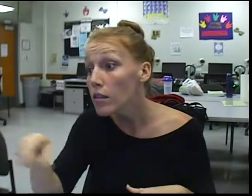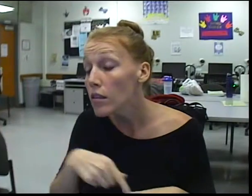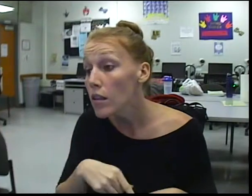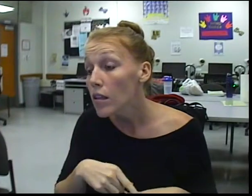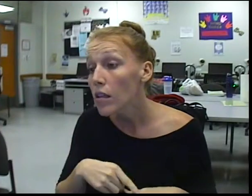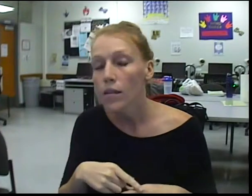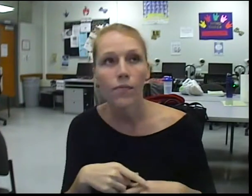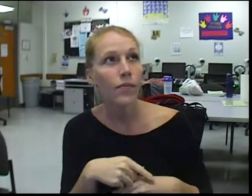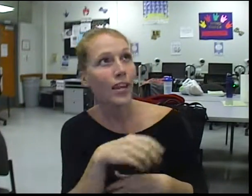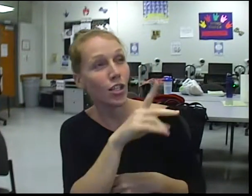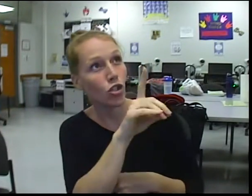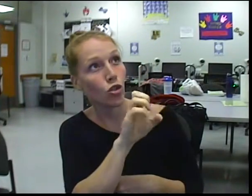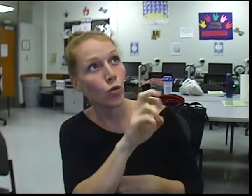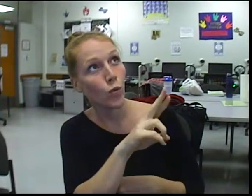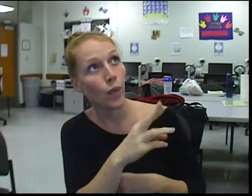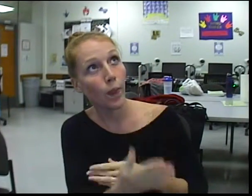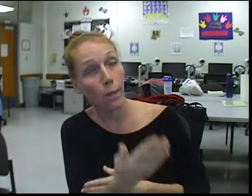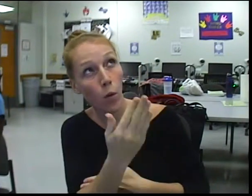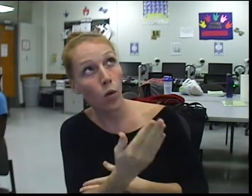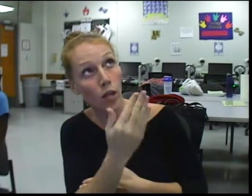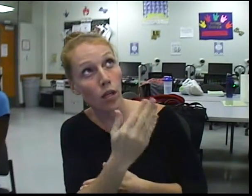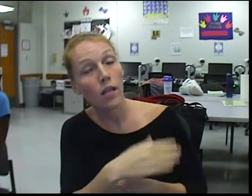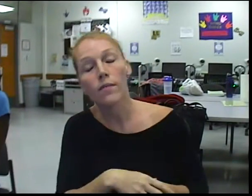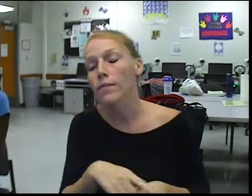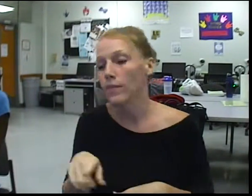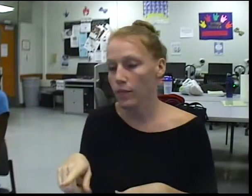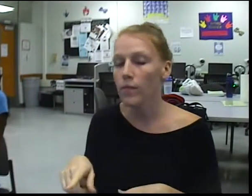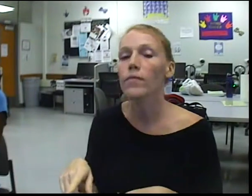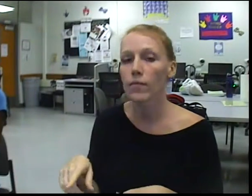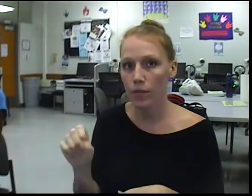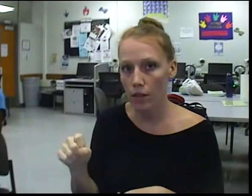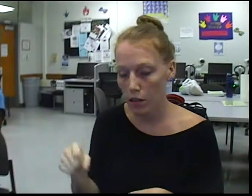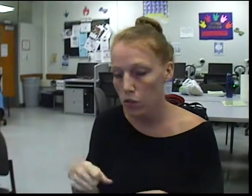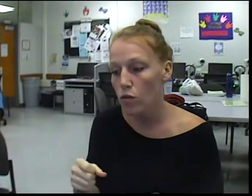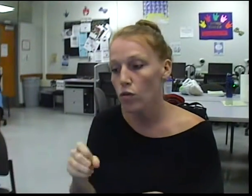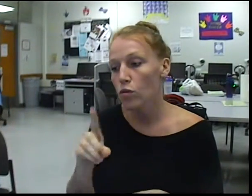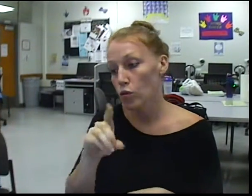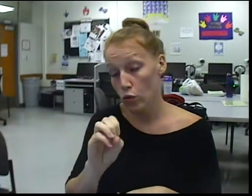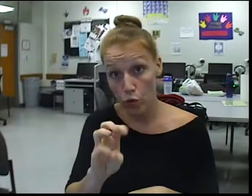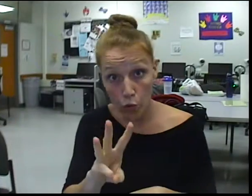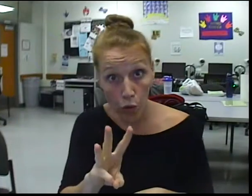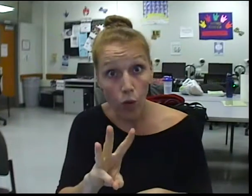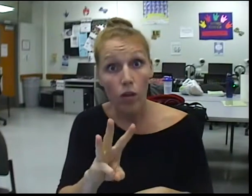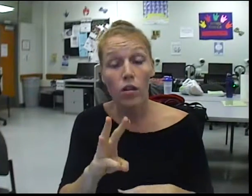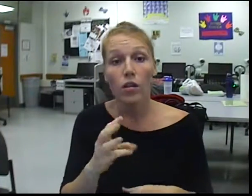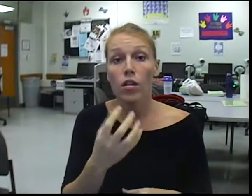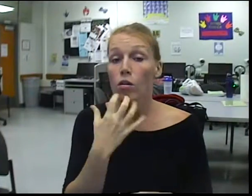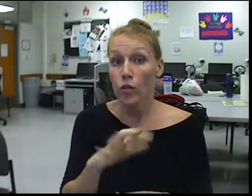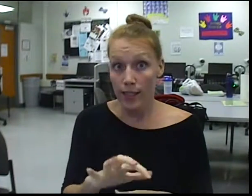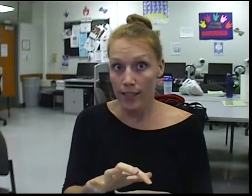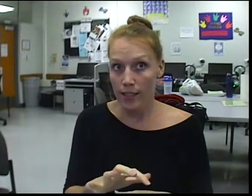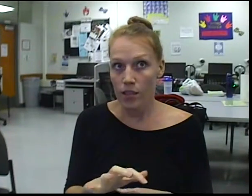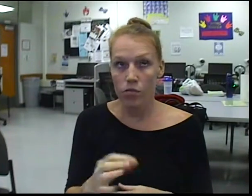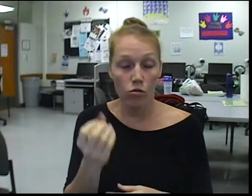in the morning. Okay, dew on the grass. If you happen to get up nice and early, and it depends on